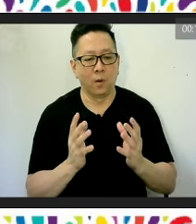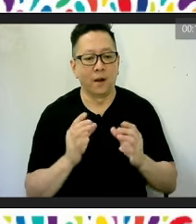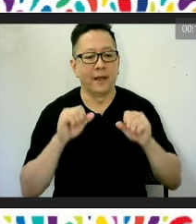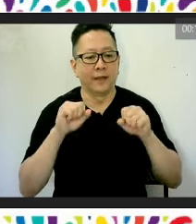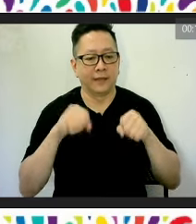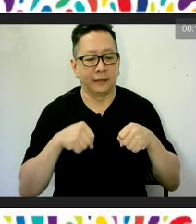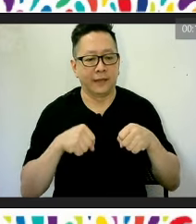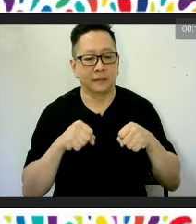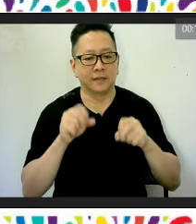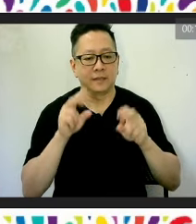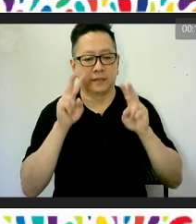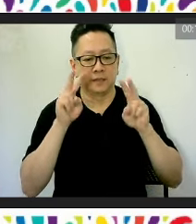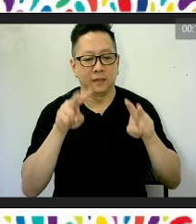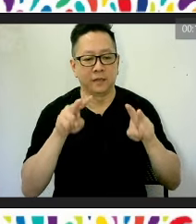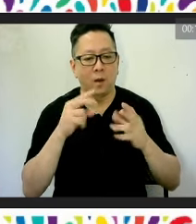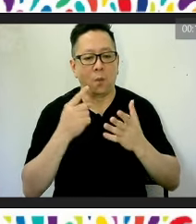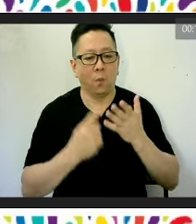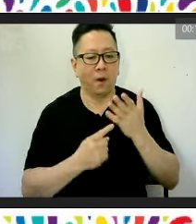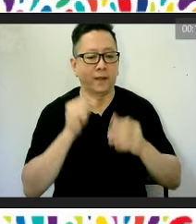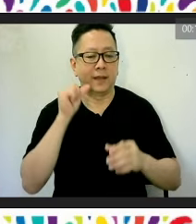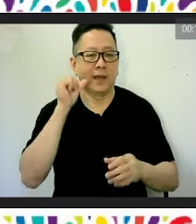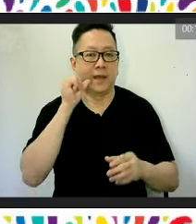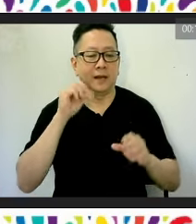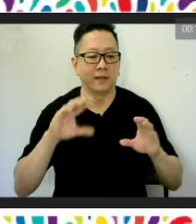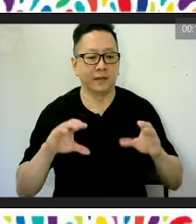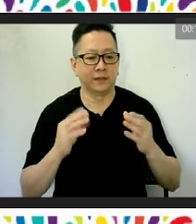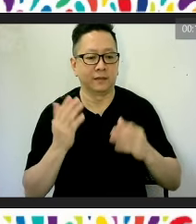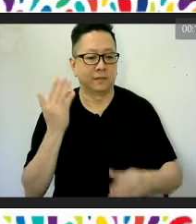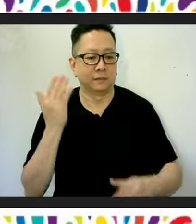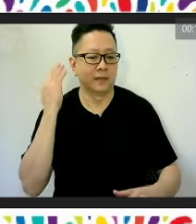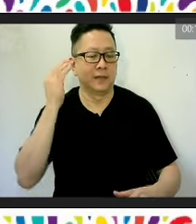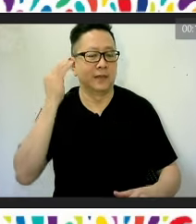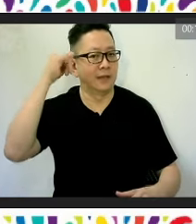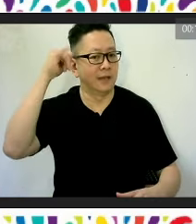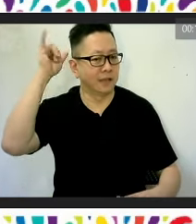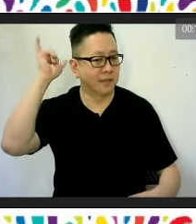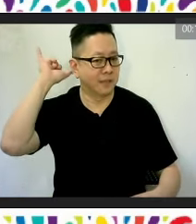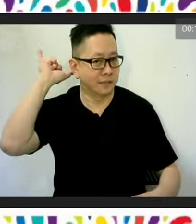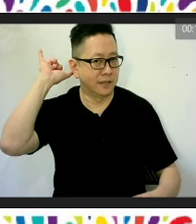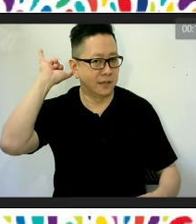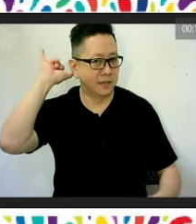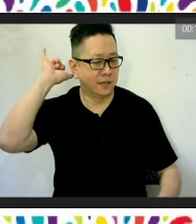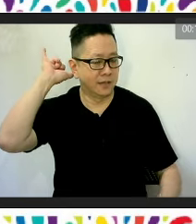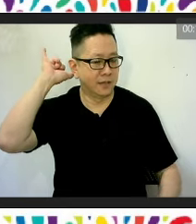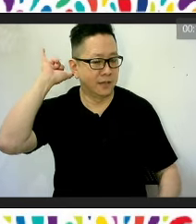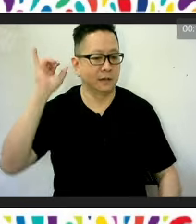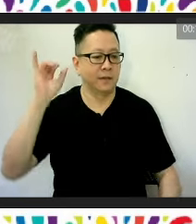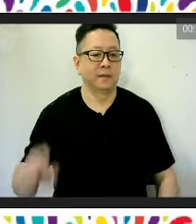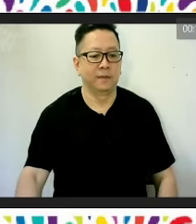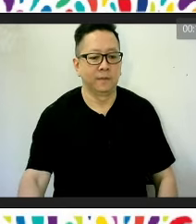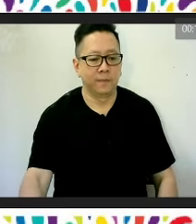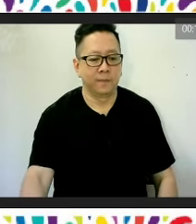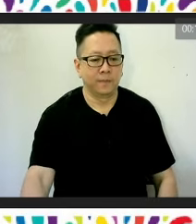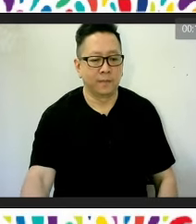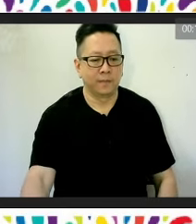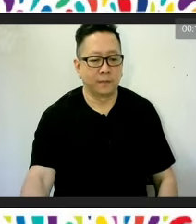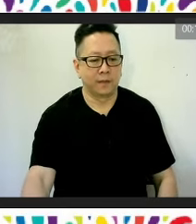ball can see what Anna did yesterday.